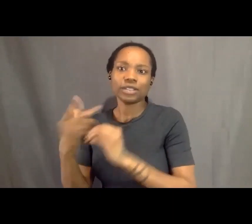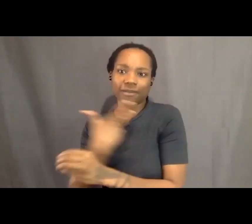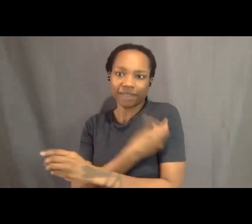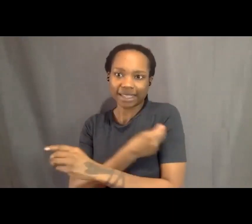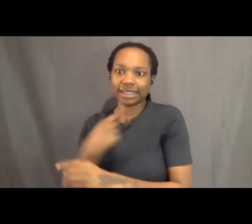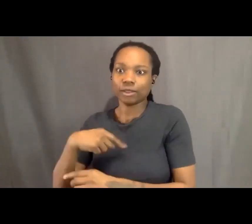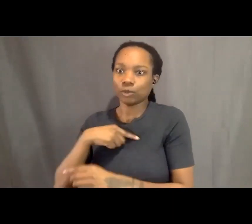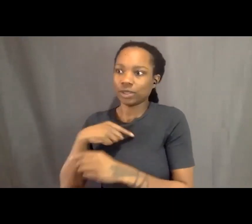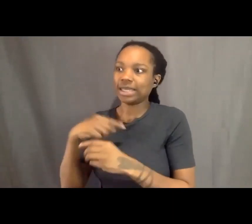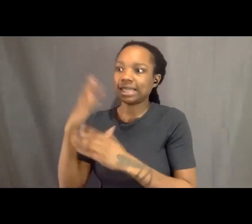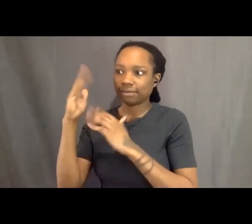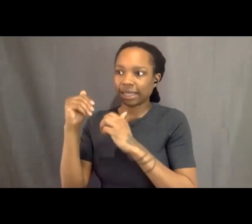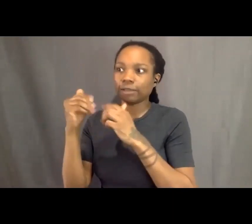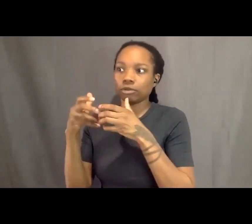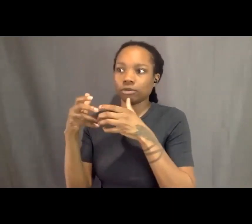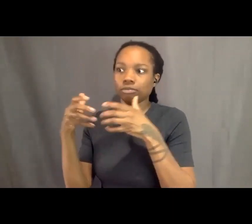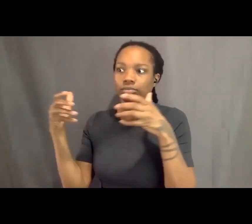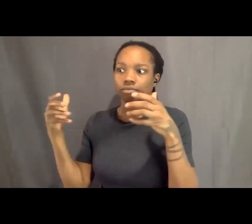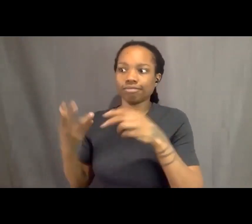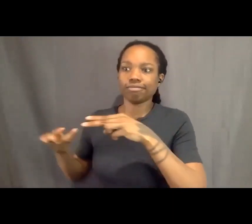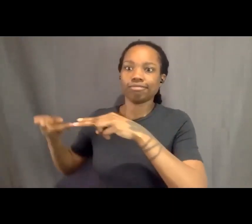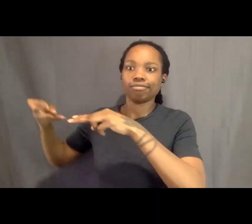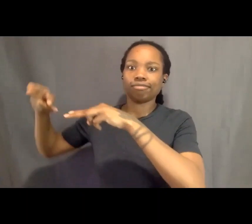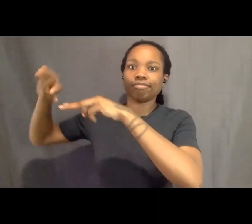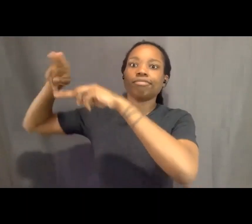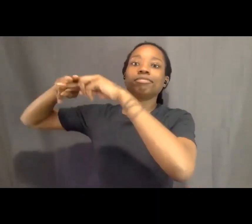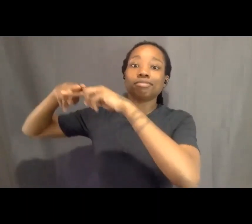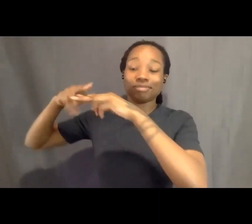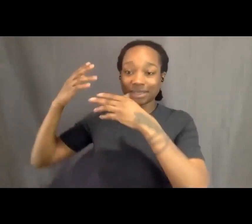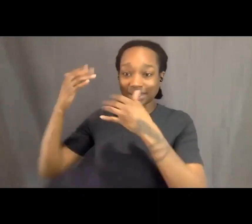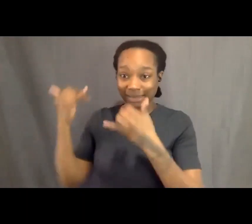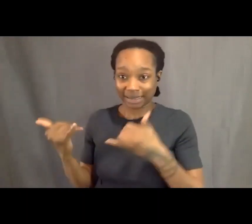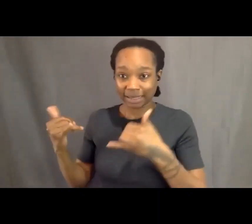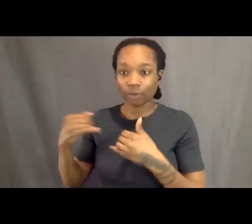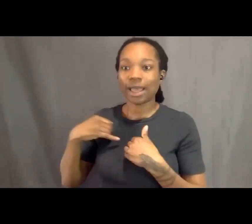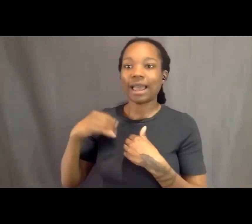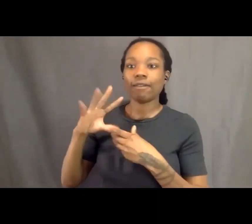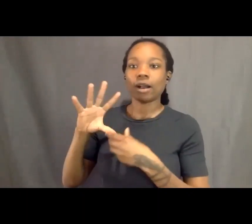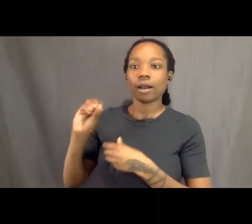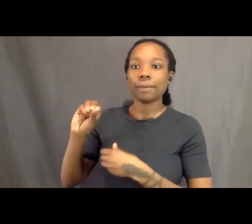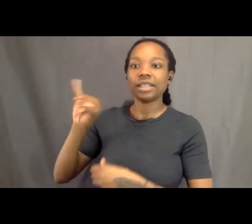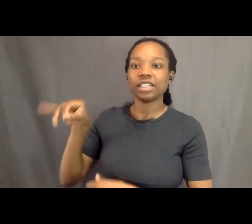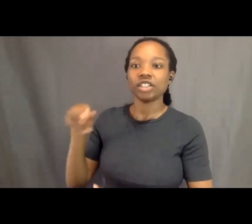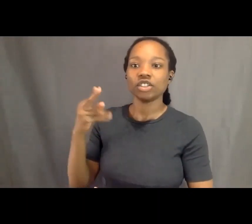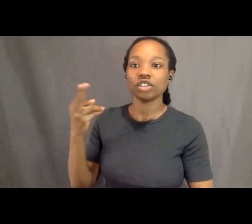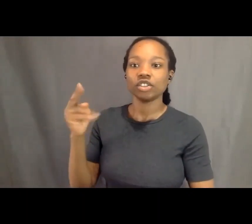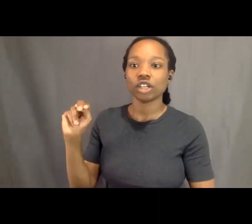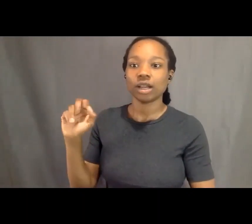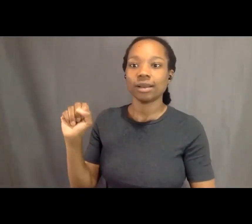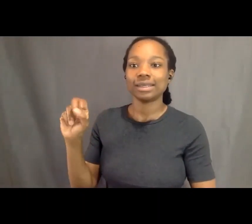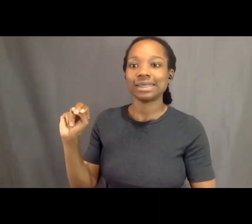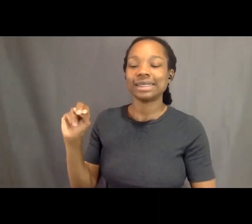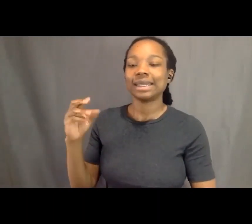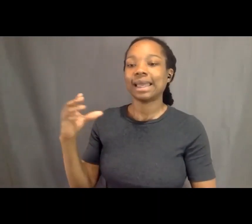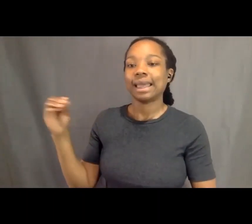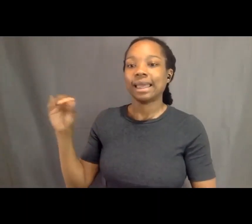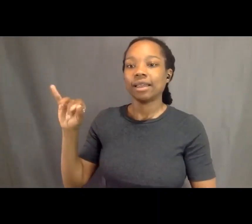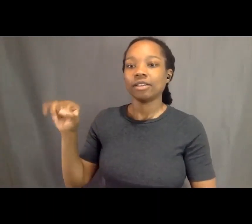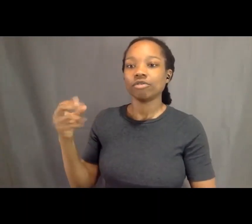in number as Johnson & Johnson has been added, and we are expecting that we will have other vaccines be